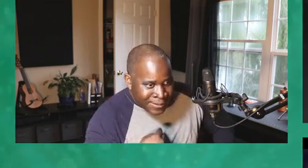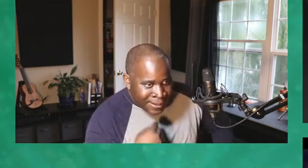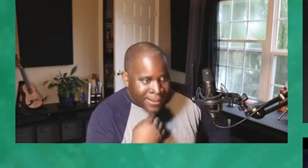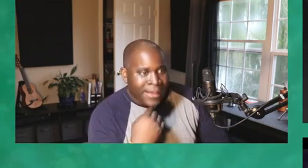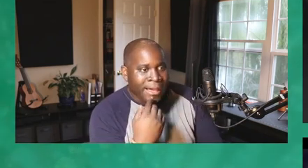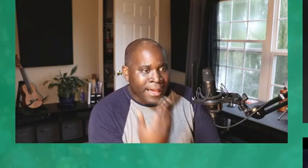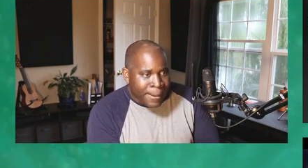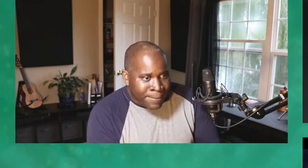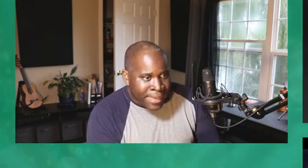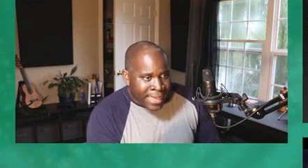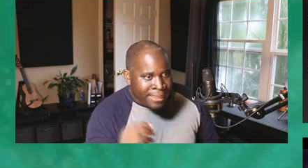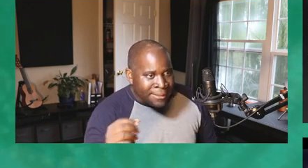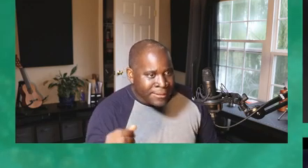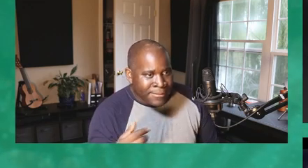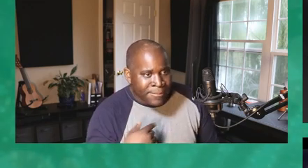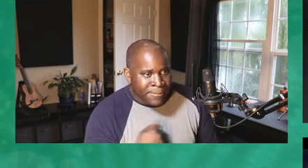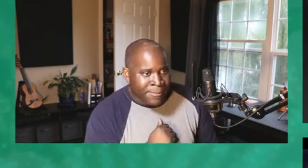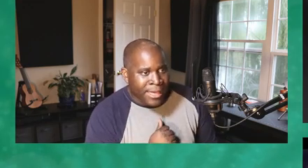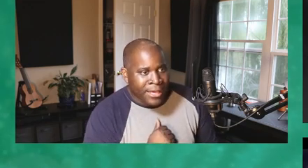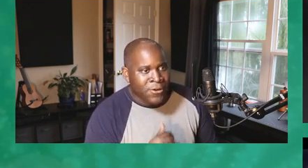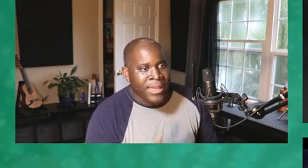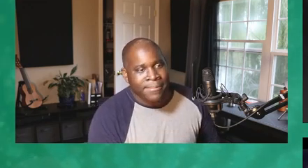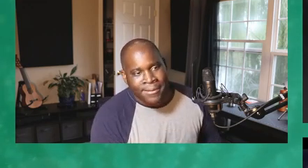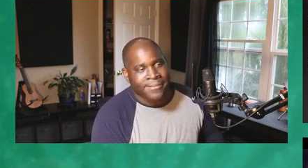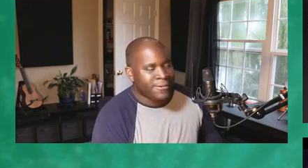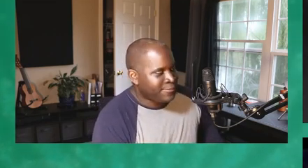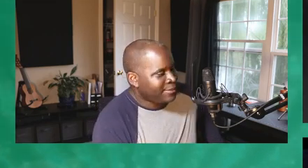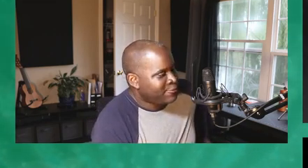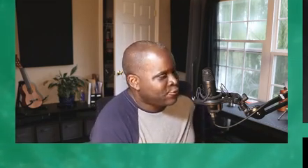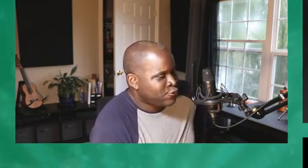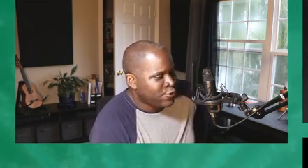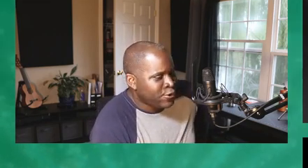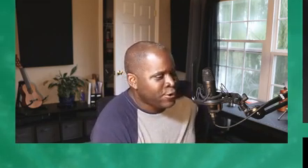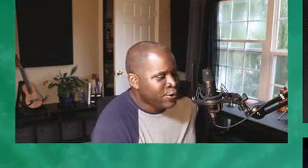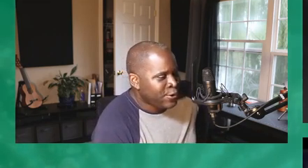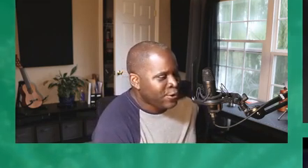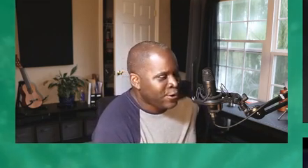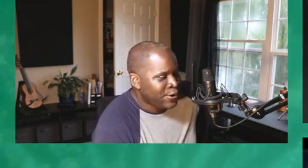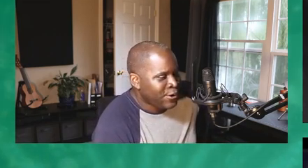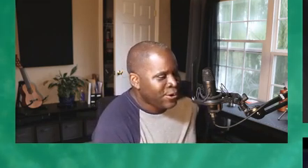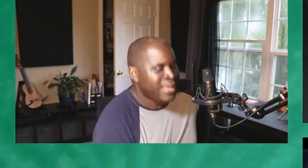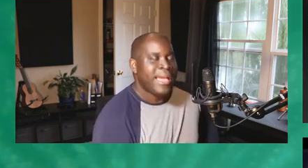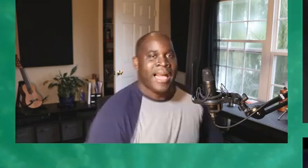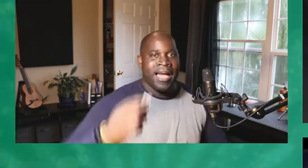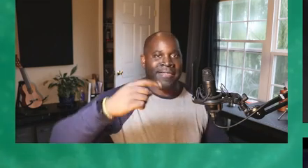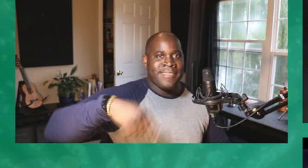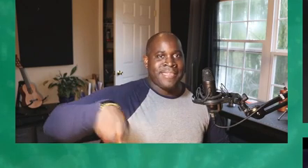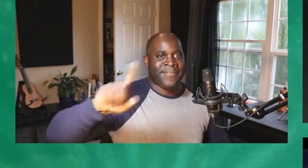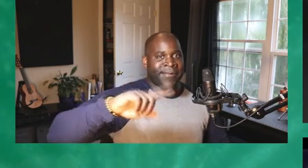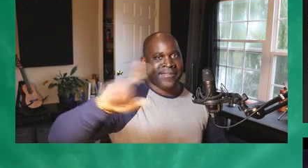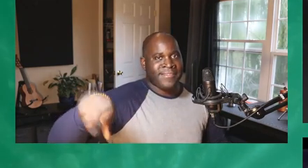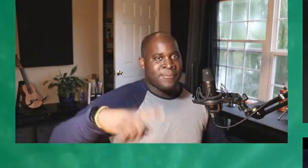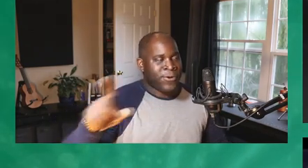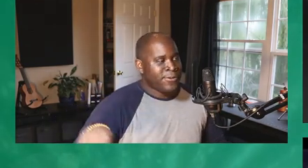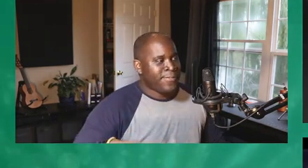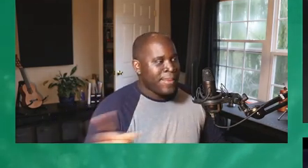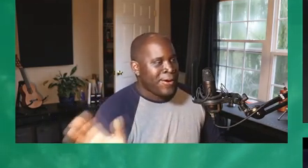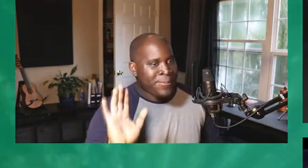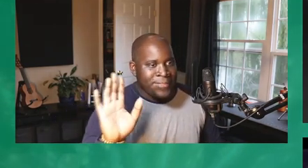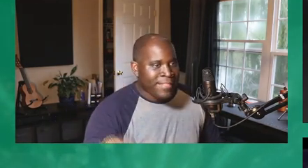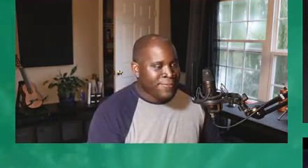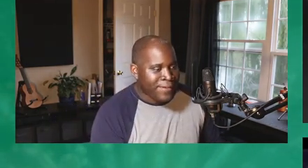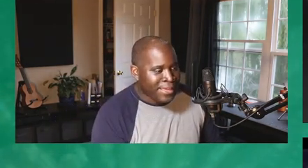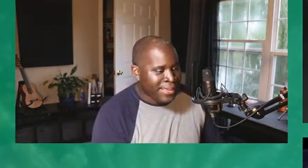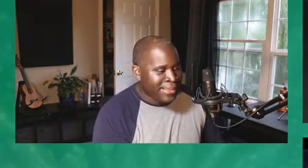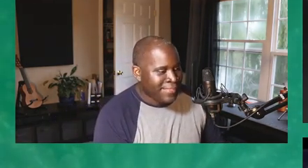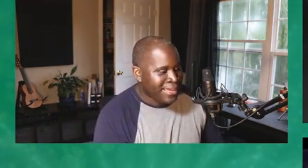bit, I can make it back by myself. I'll go back by myself. We won't leave sure. you. I think it's missing some words there,